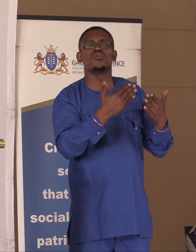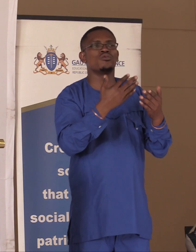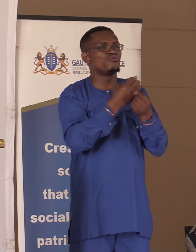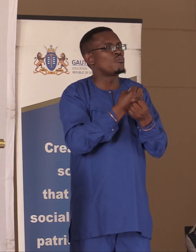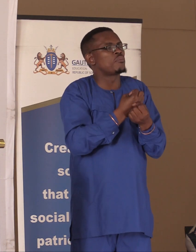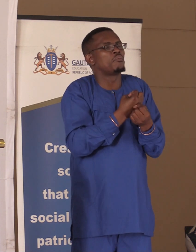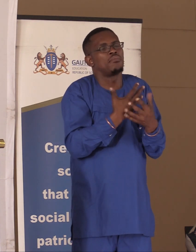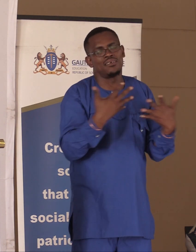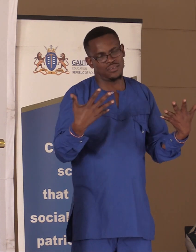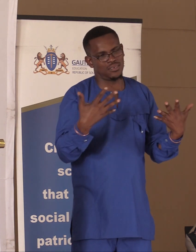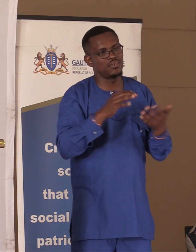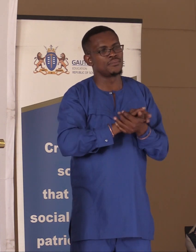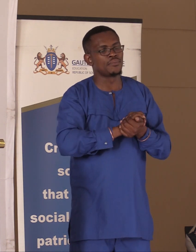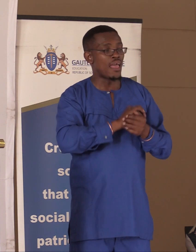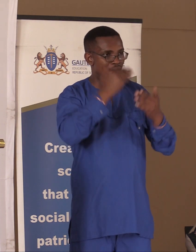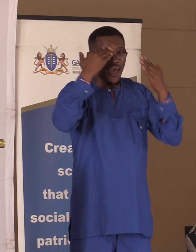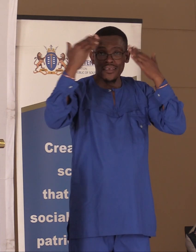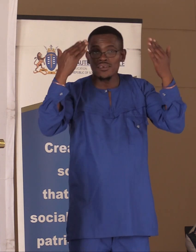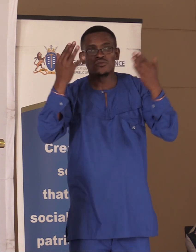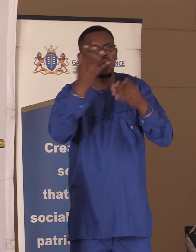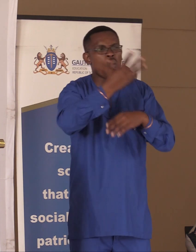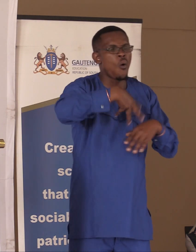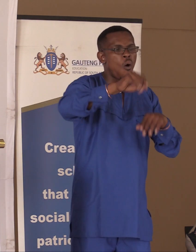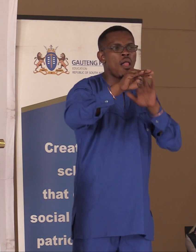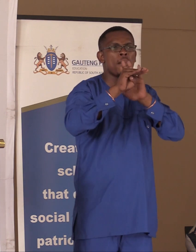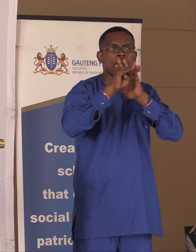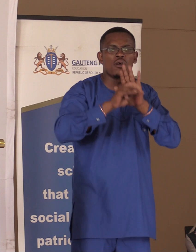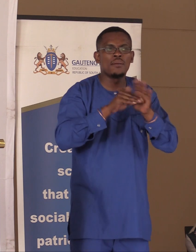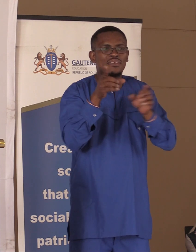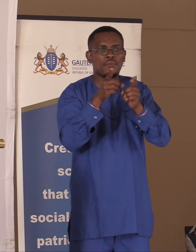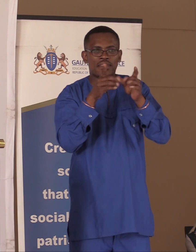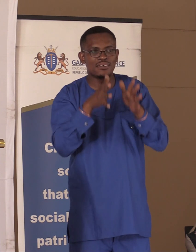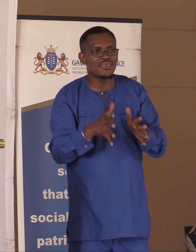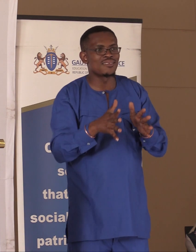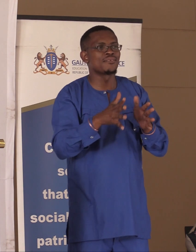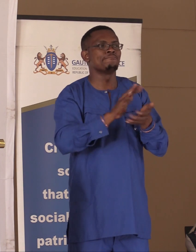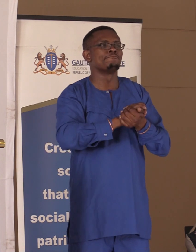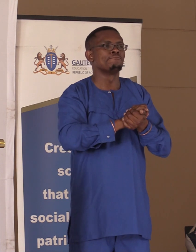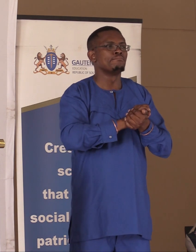much. I greet you all, Program Directors.